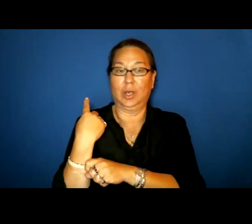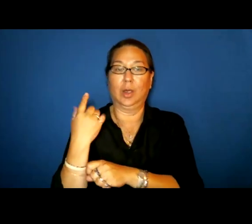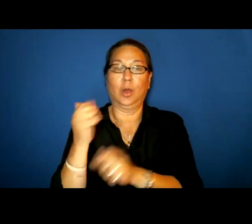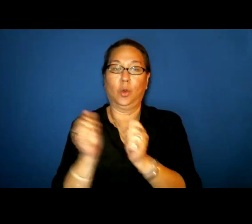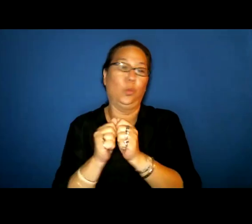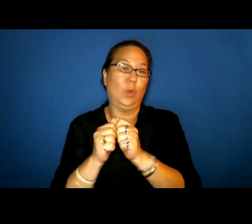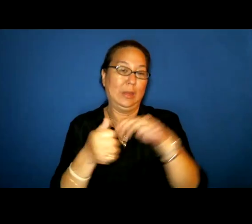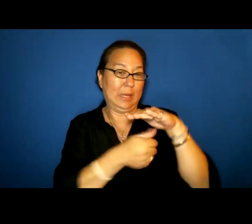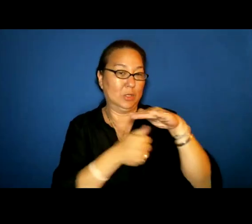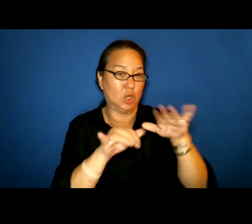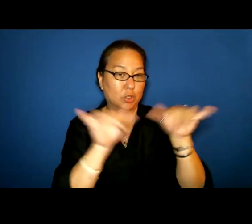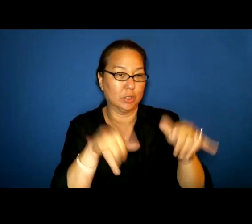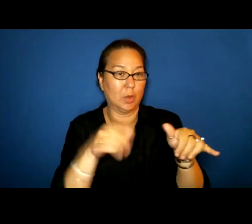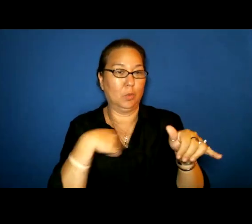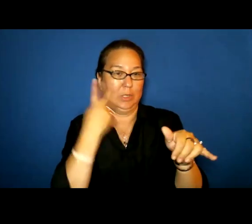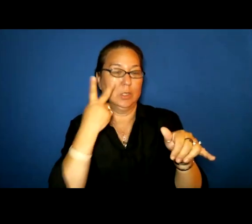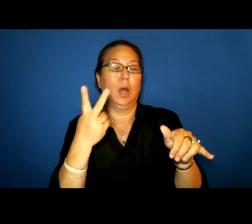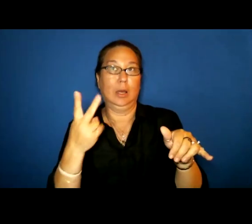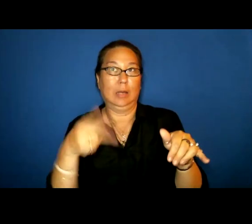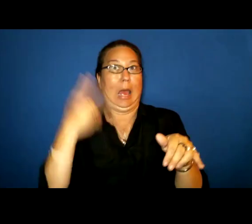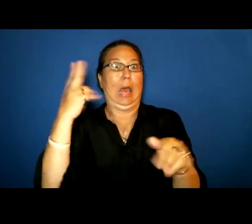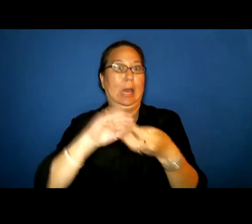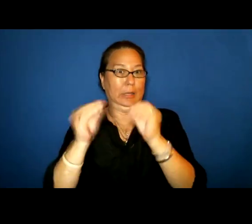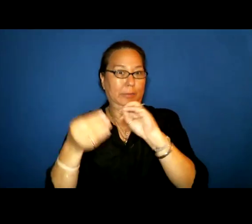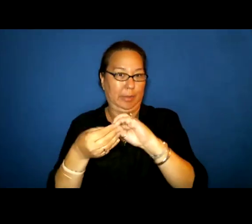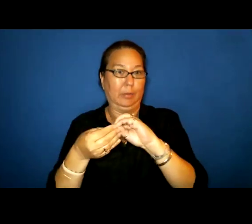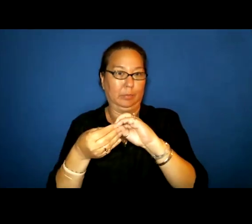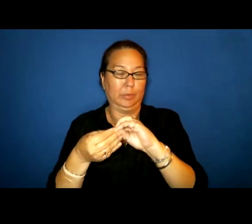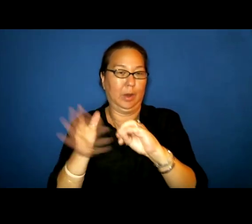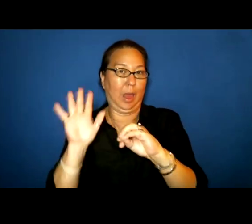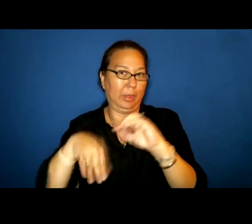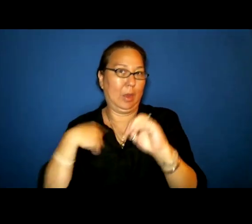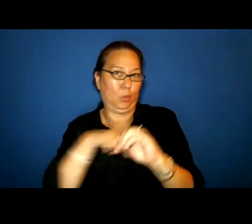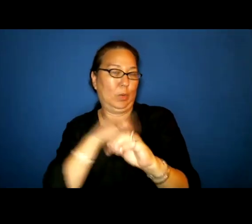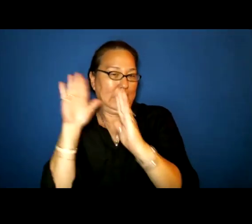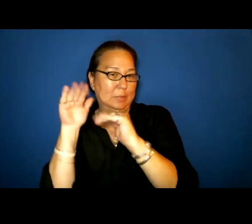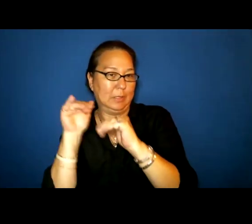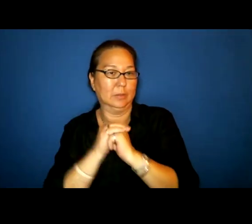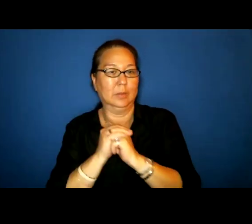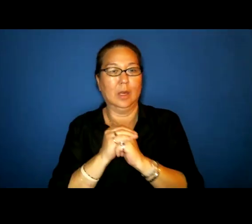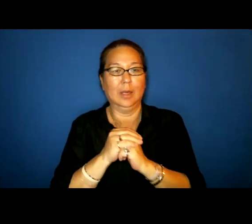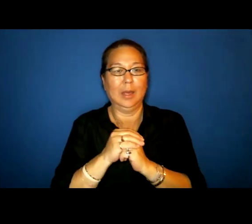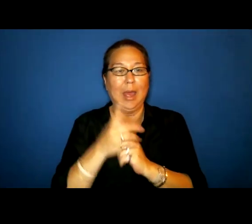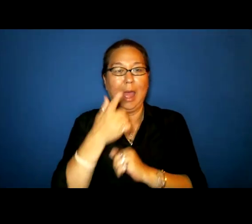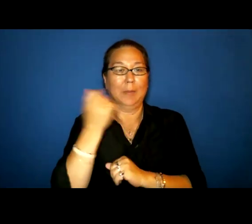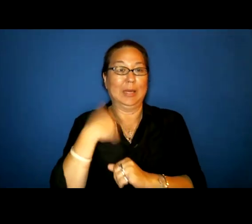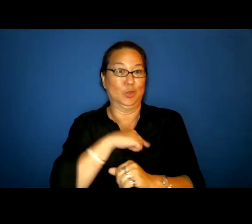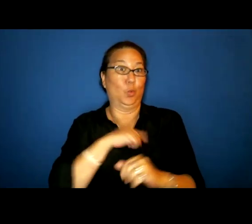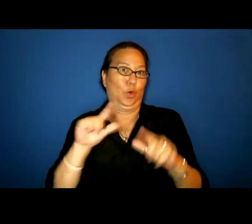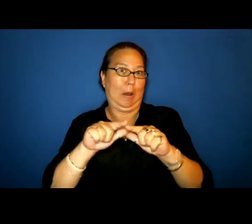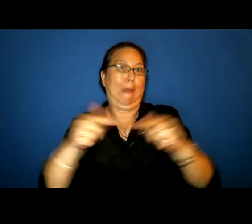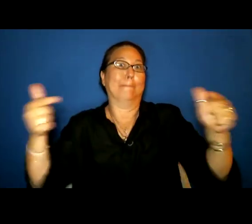students extra. We, because we're a larger district, can be flexible and accommodate that. and we're a welcoming district, so we want